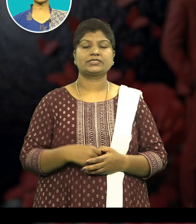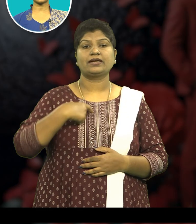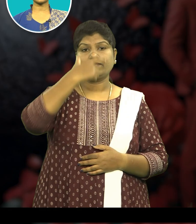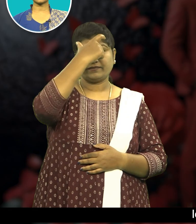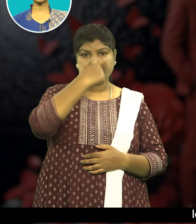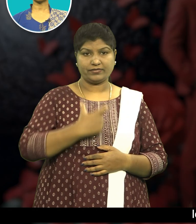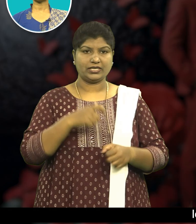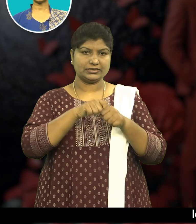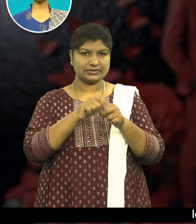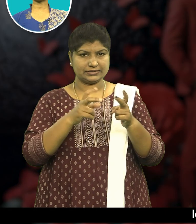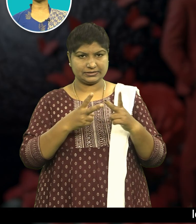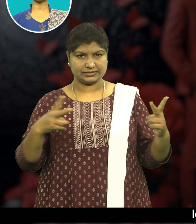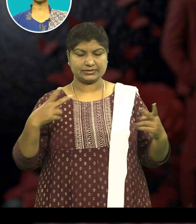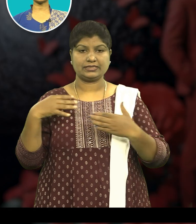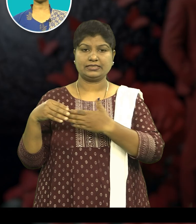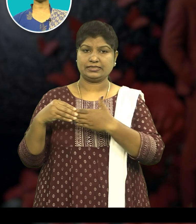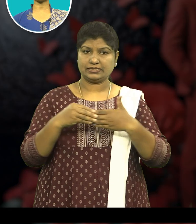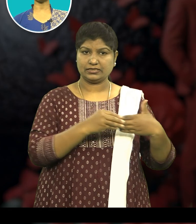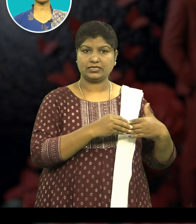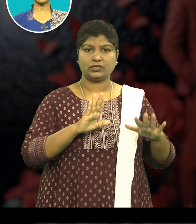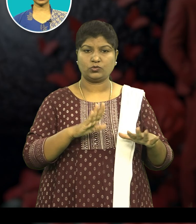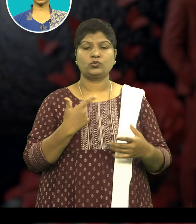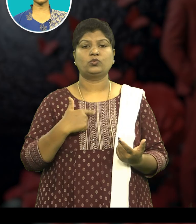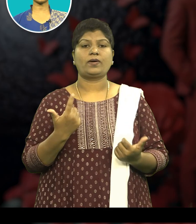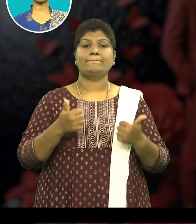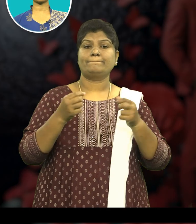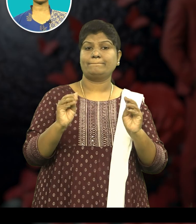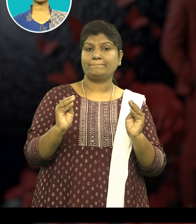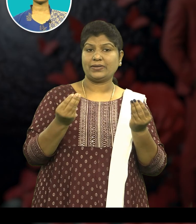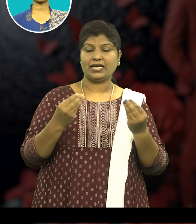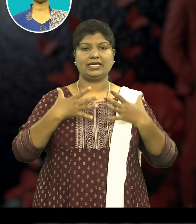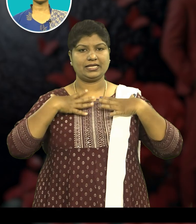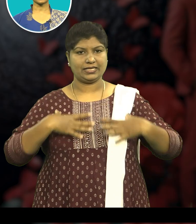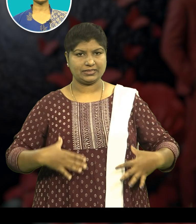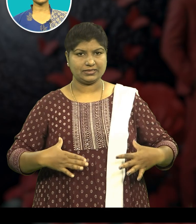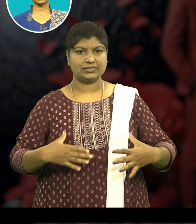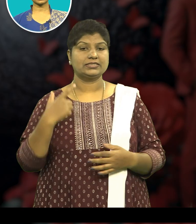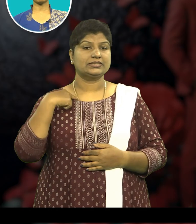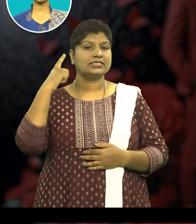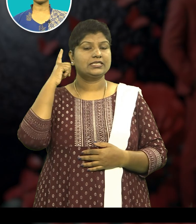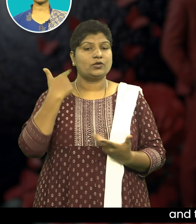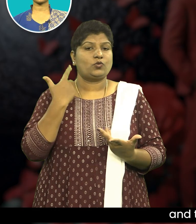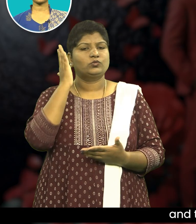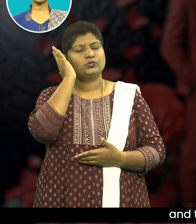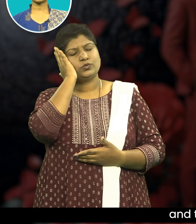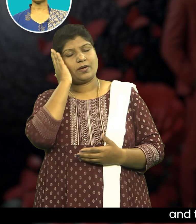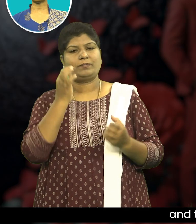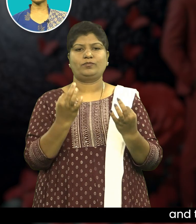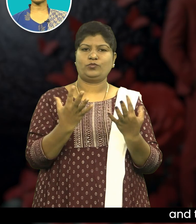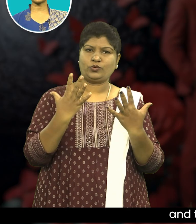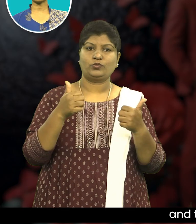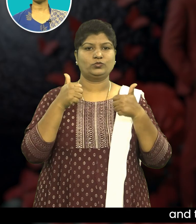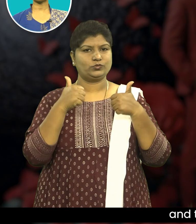Physical activity leads to conditions of better health, sound sleep,